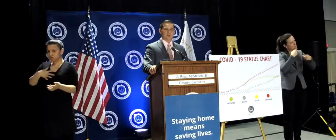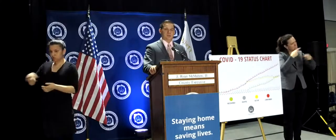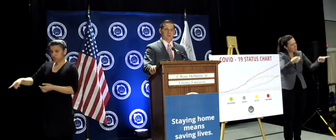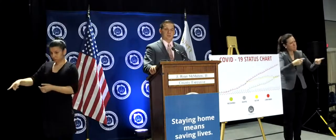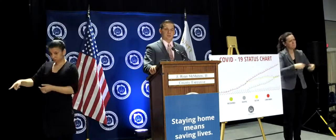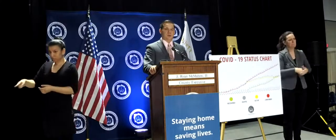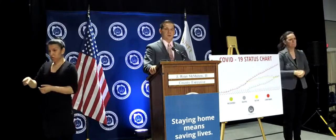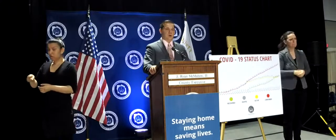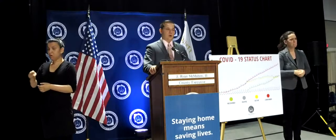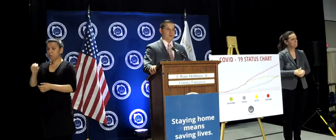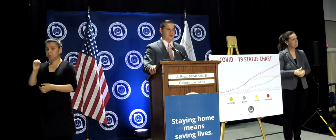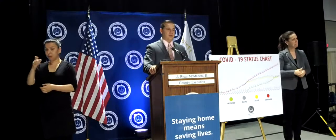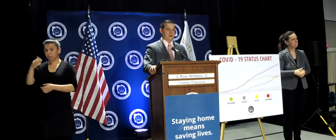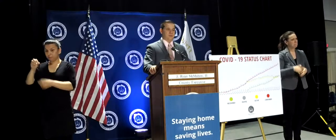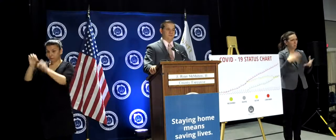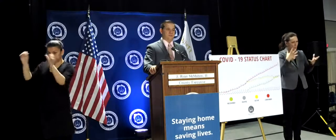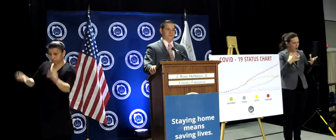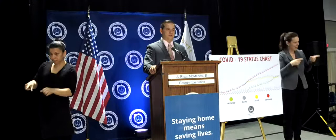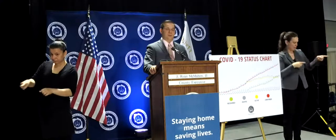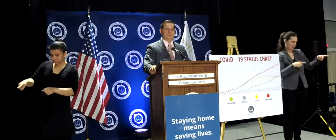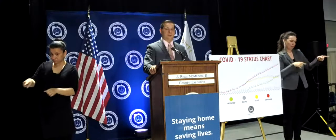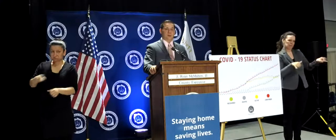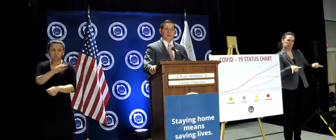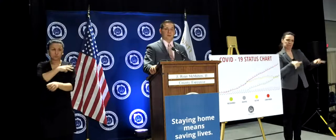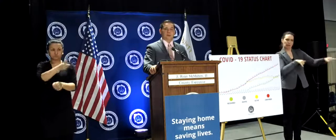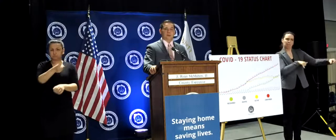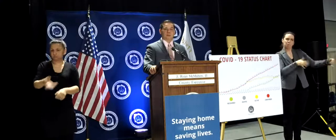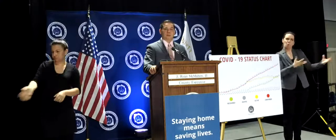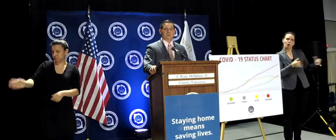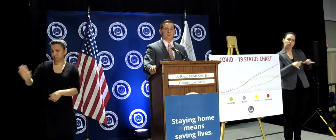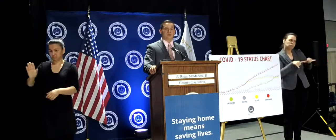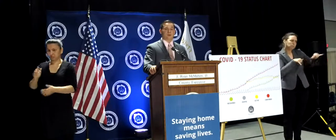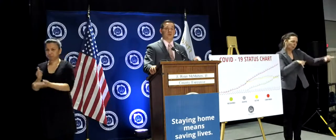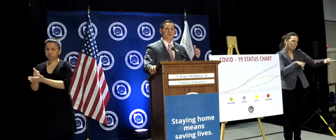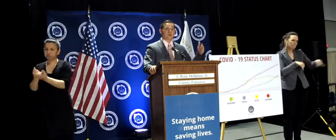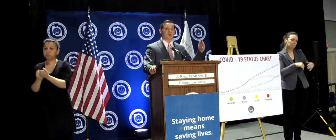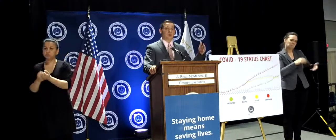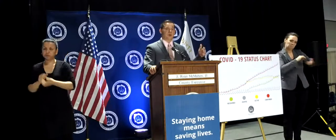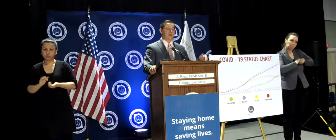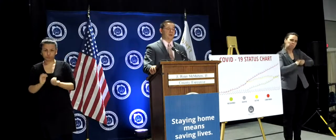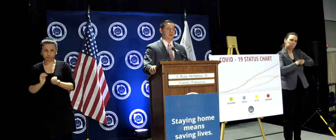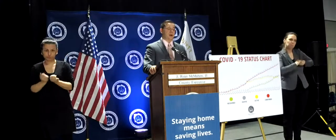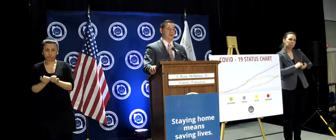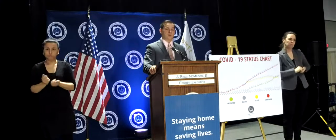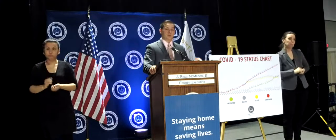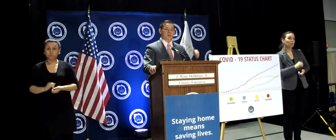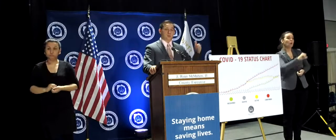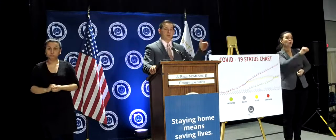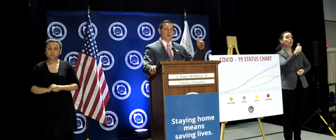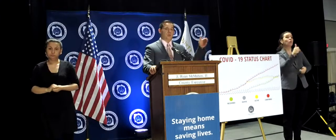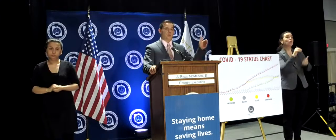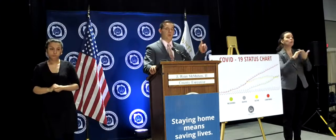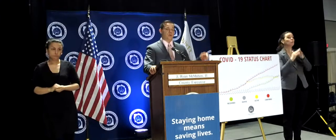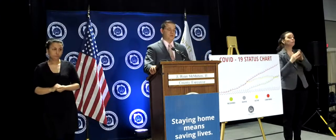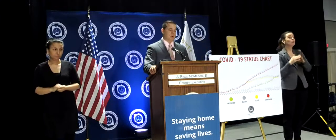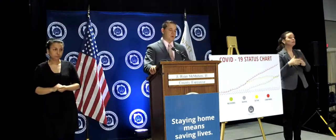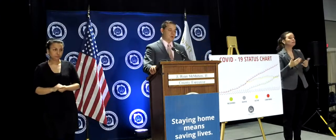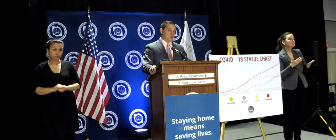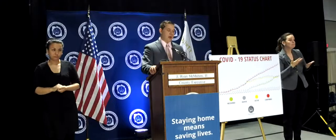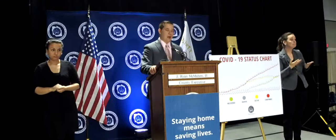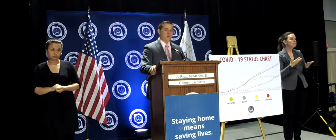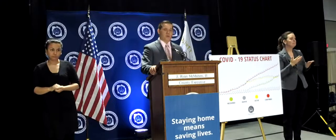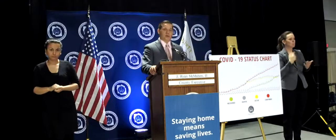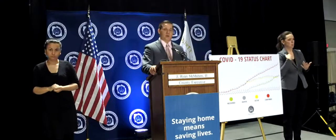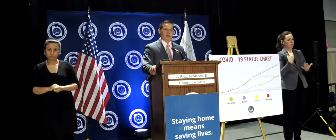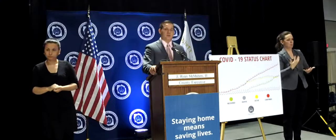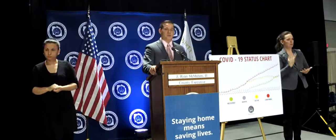able to do the same thing, or else there might be another community that can be better suited to join if they need to recreate the wheel. So